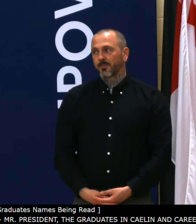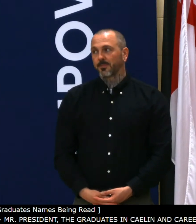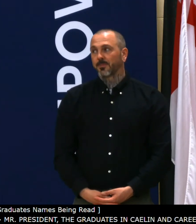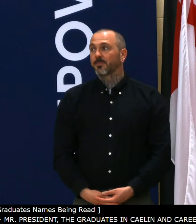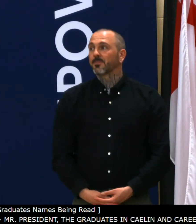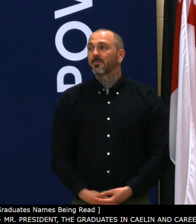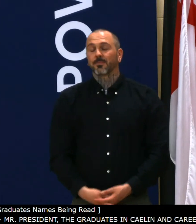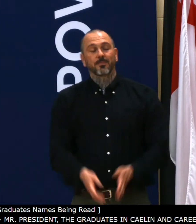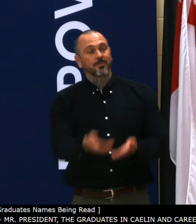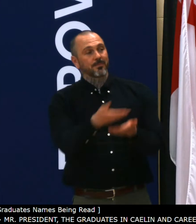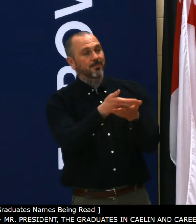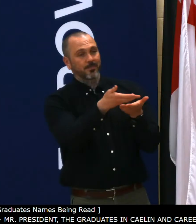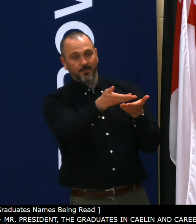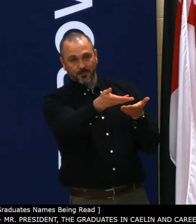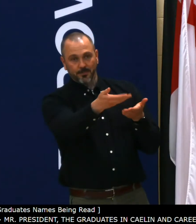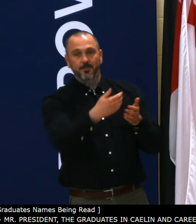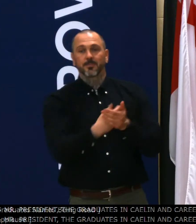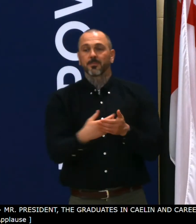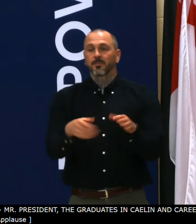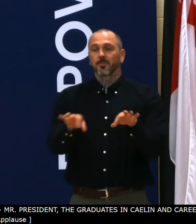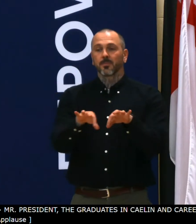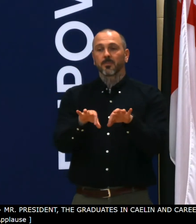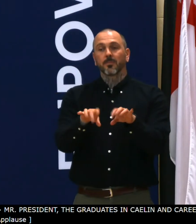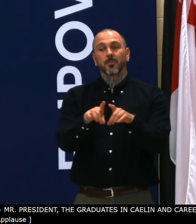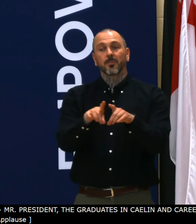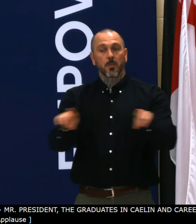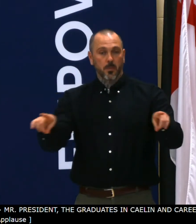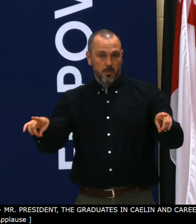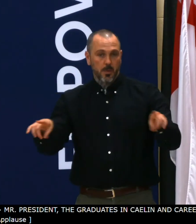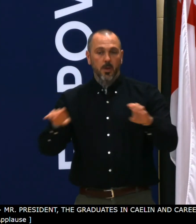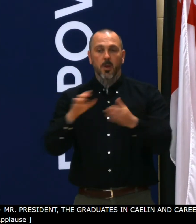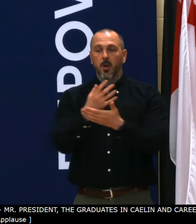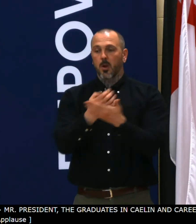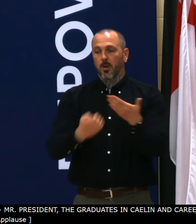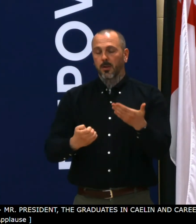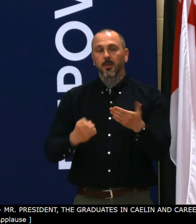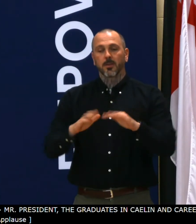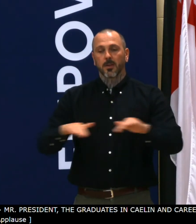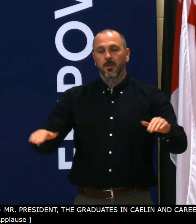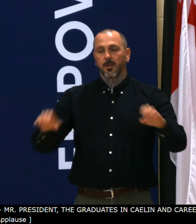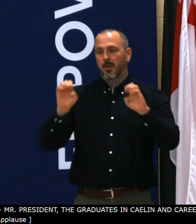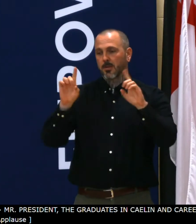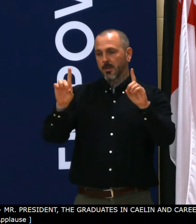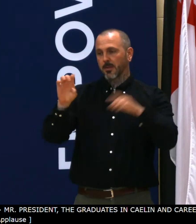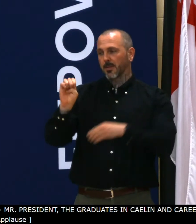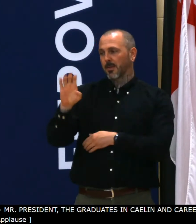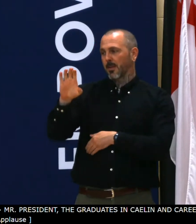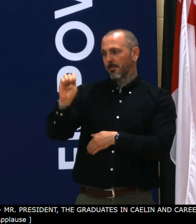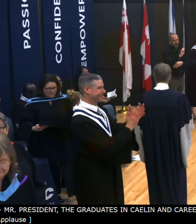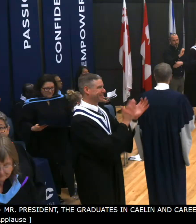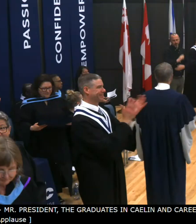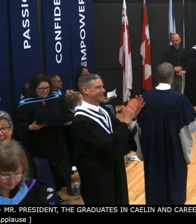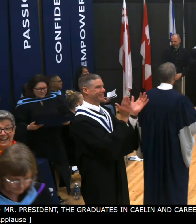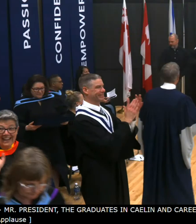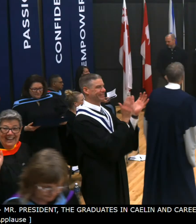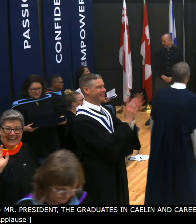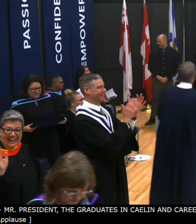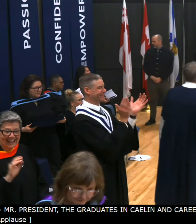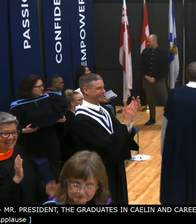Mr. President, the candidates for the Diploma in Early Childhood Education. Ava Crow.